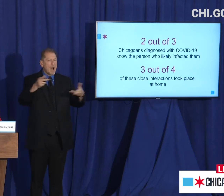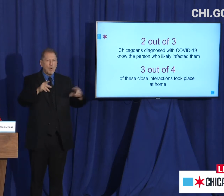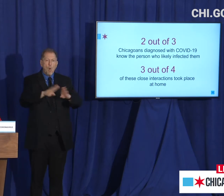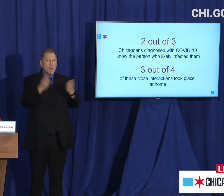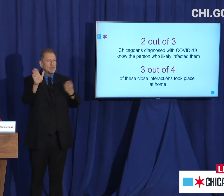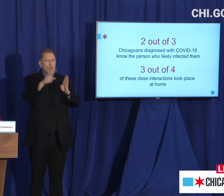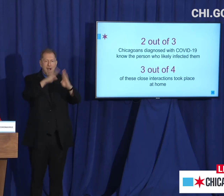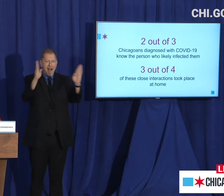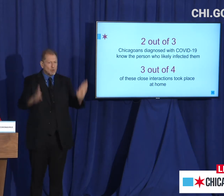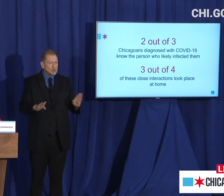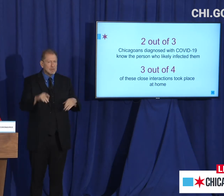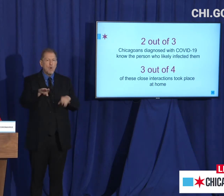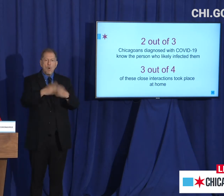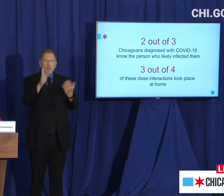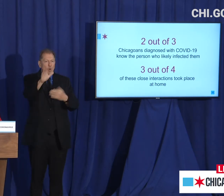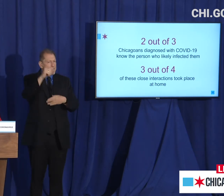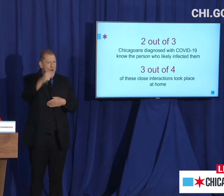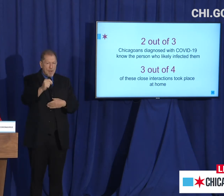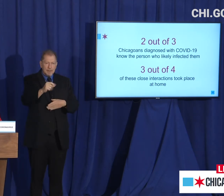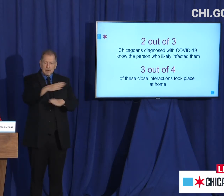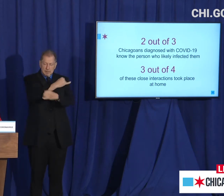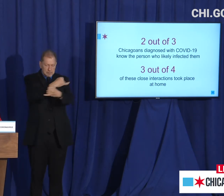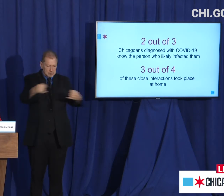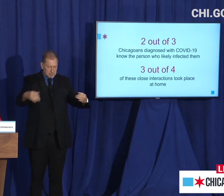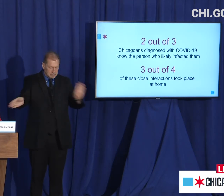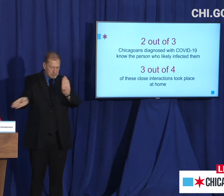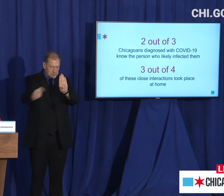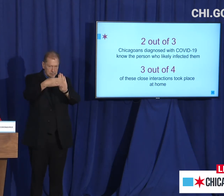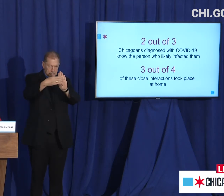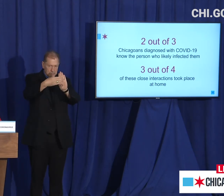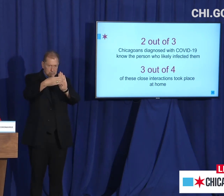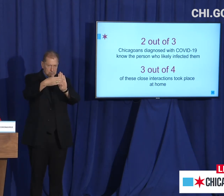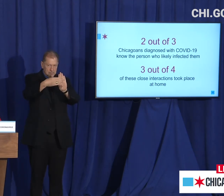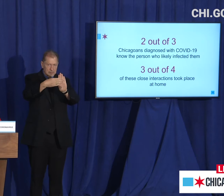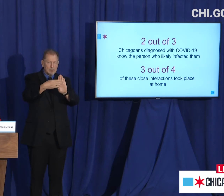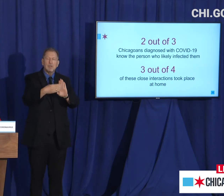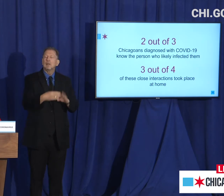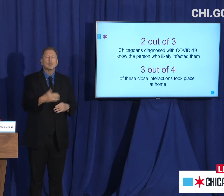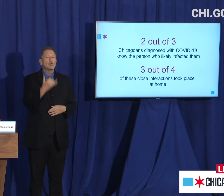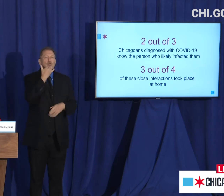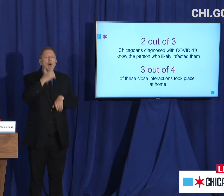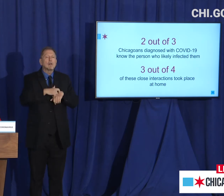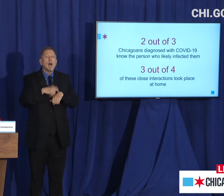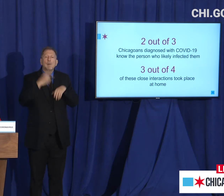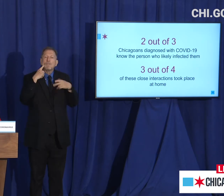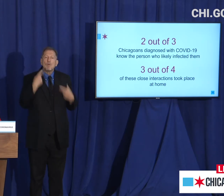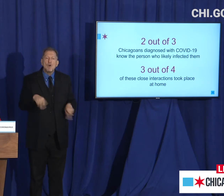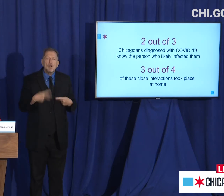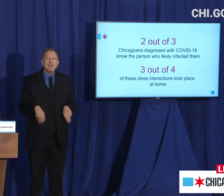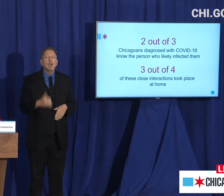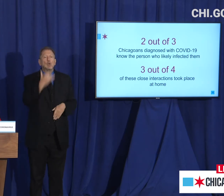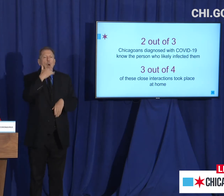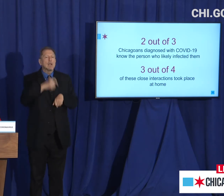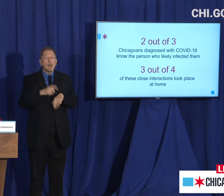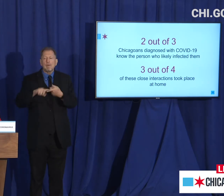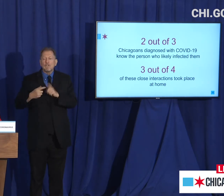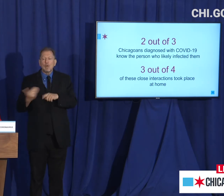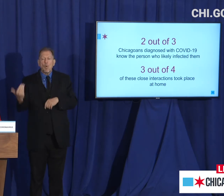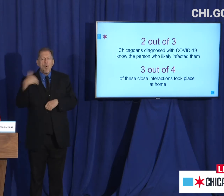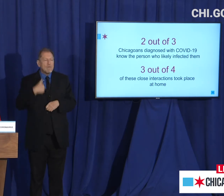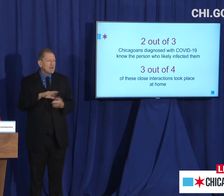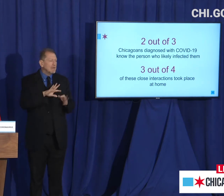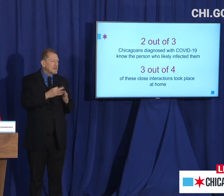or apartment. This is not the time for non-essential gatherings, period.